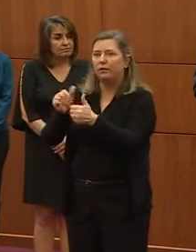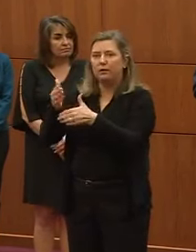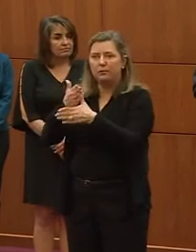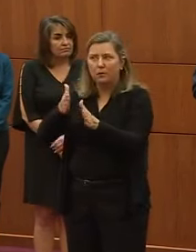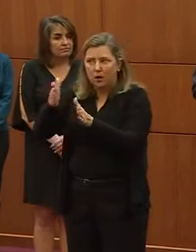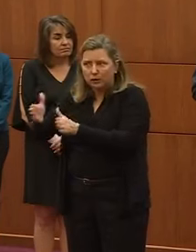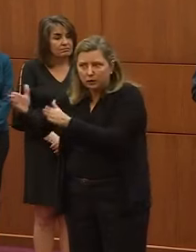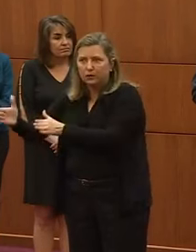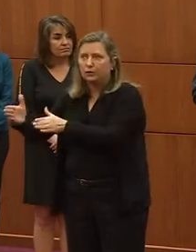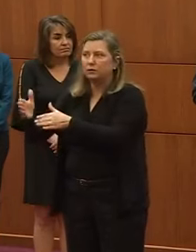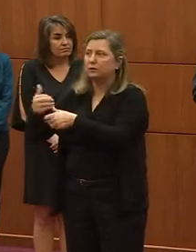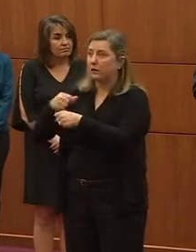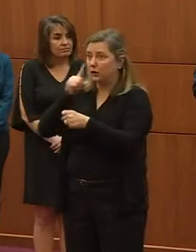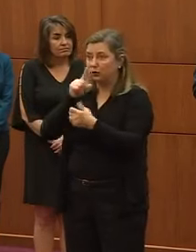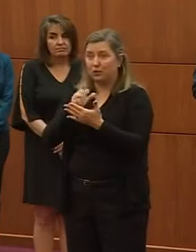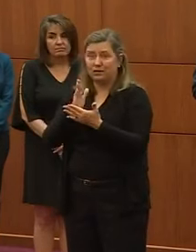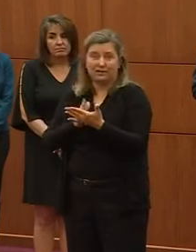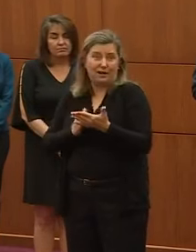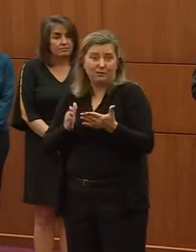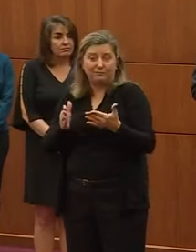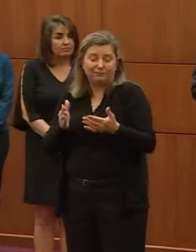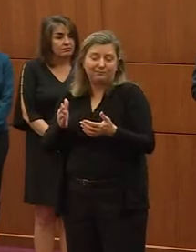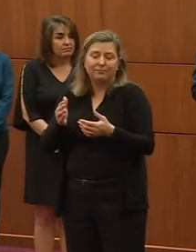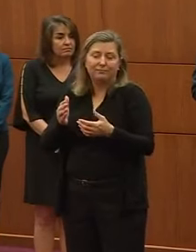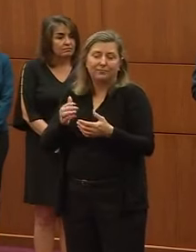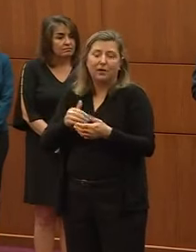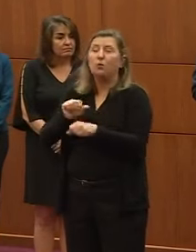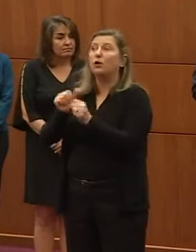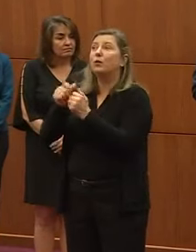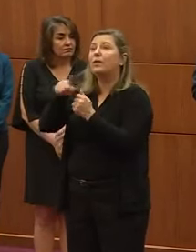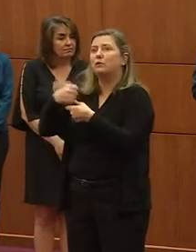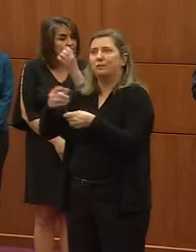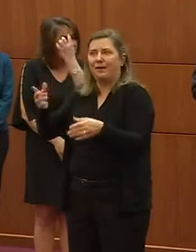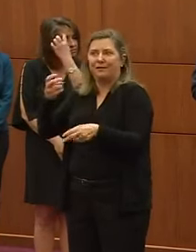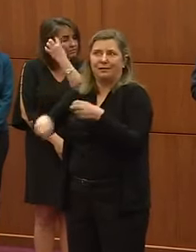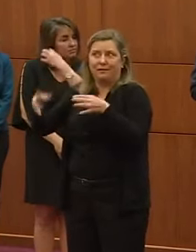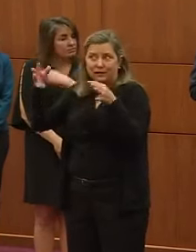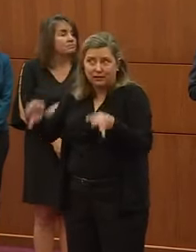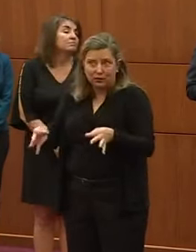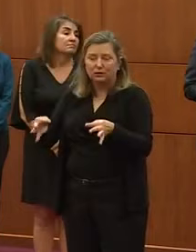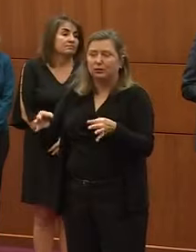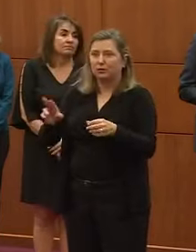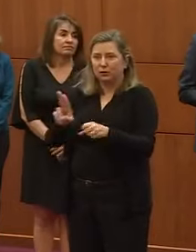to make some of these tough decisions so that we can make the tests that we have go as far as we can.